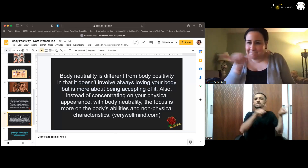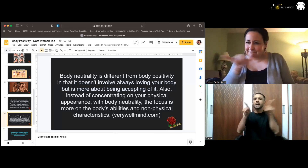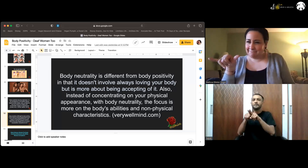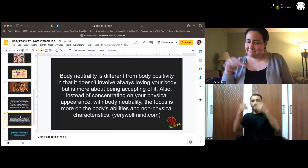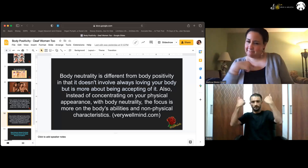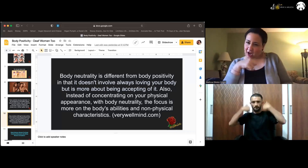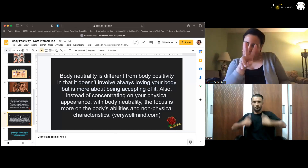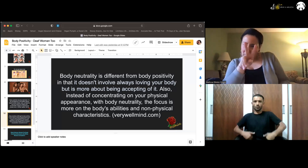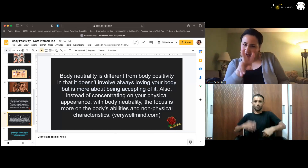whether